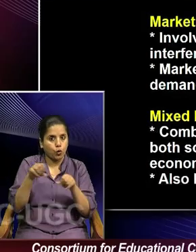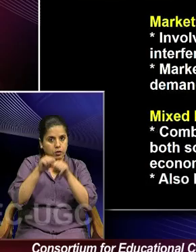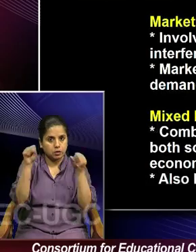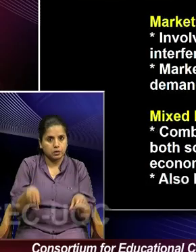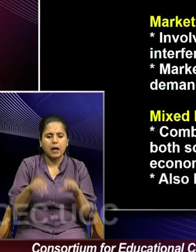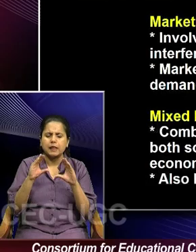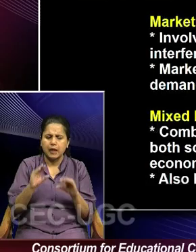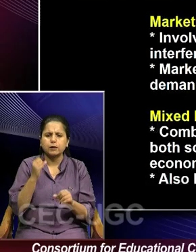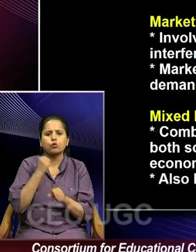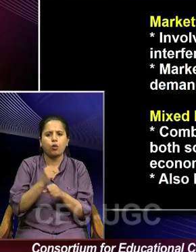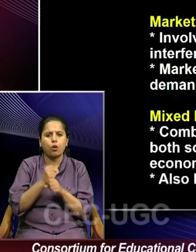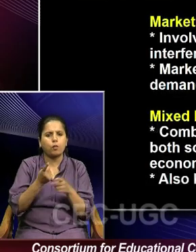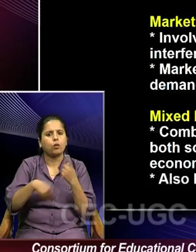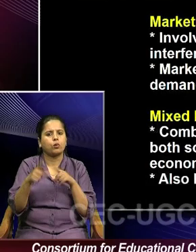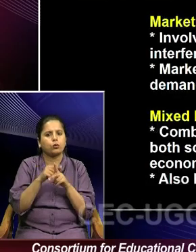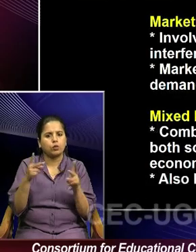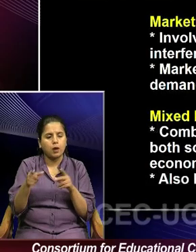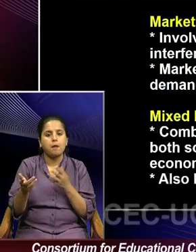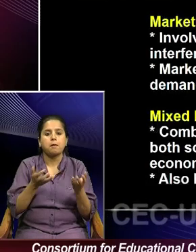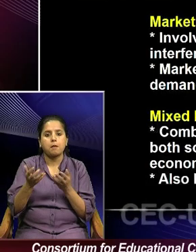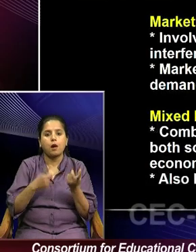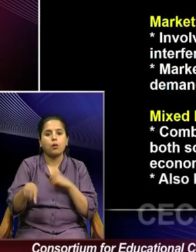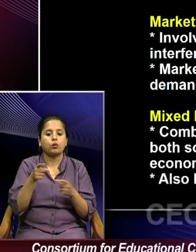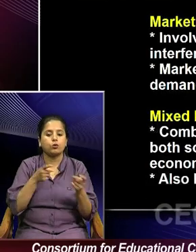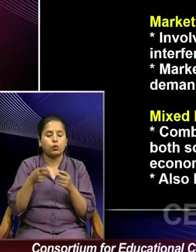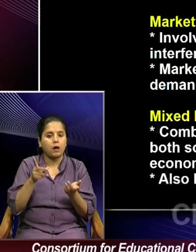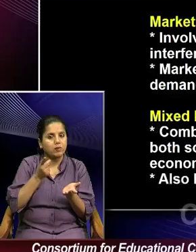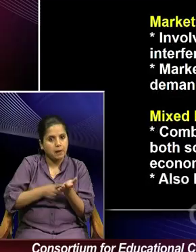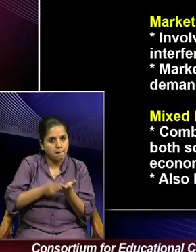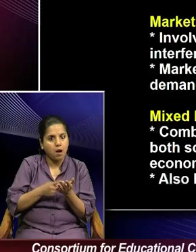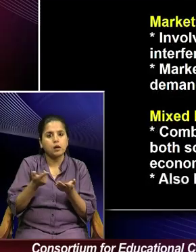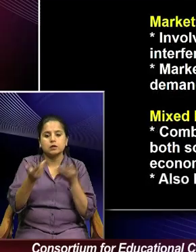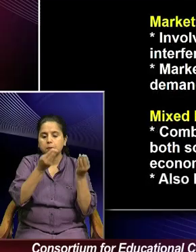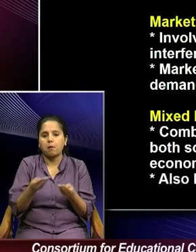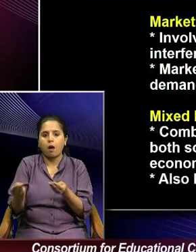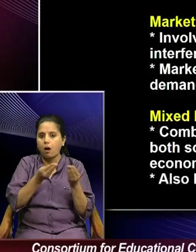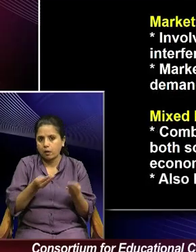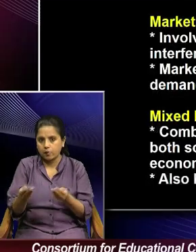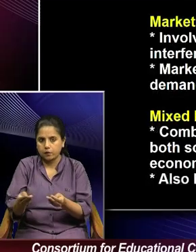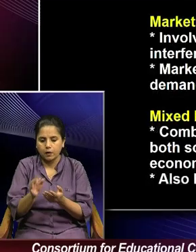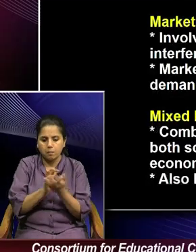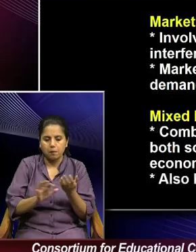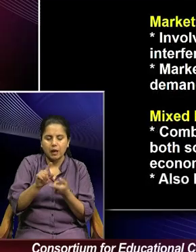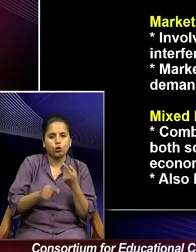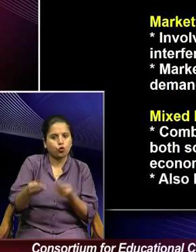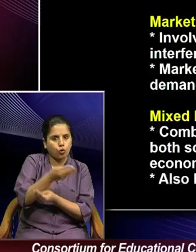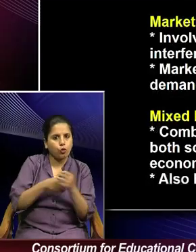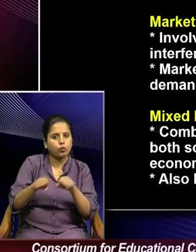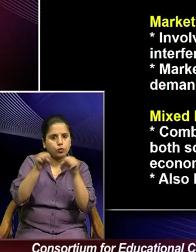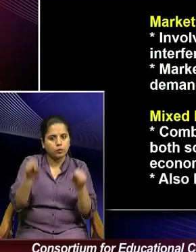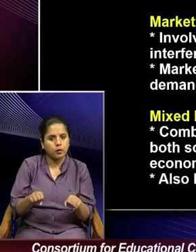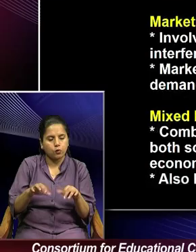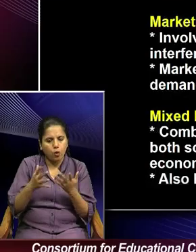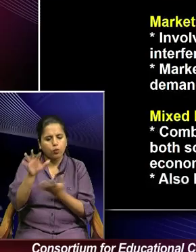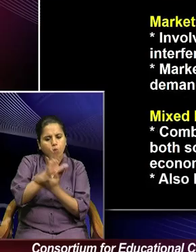less government interference. Market forces regulate demand and supply. Mixed economic system, a